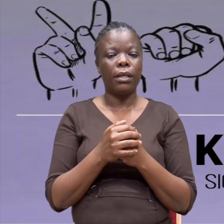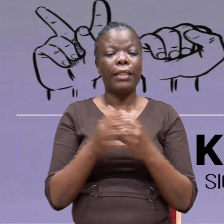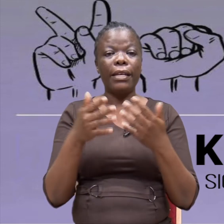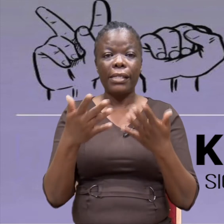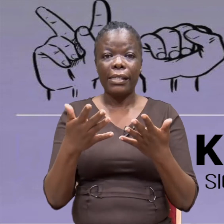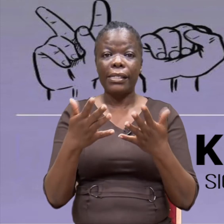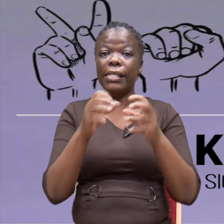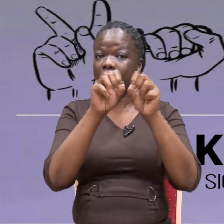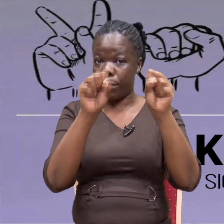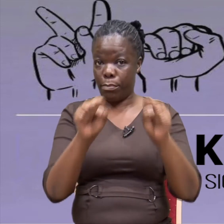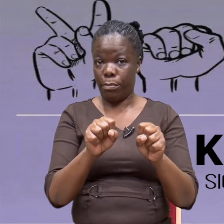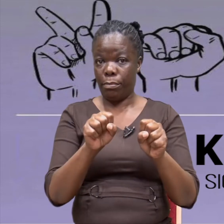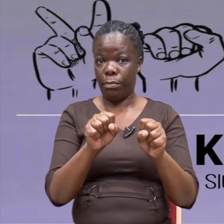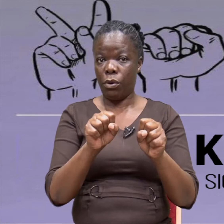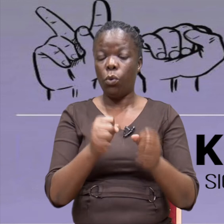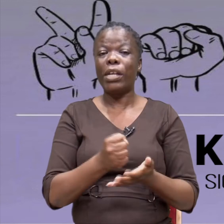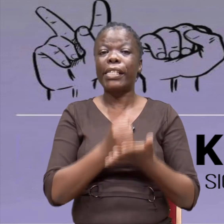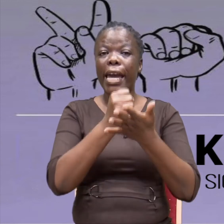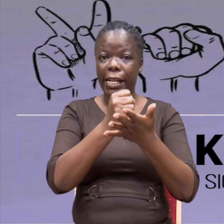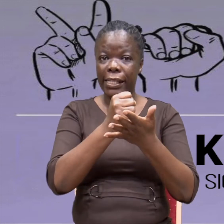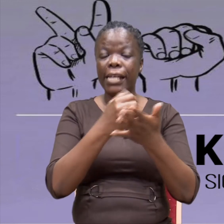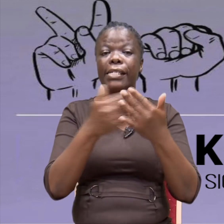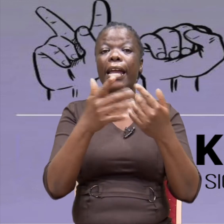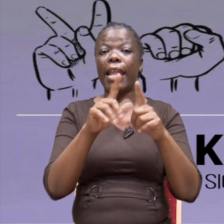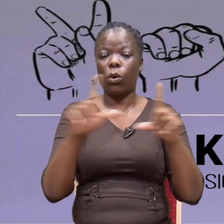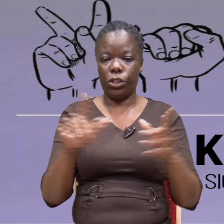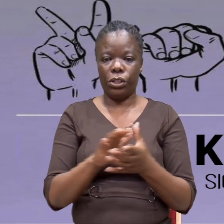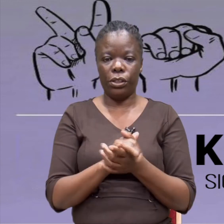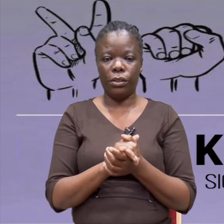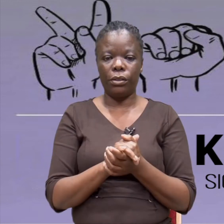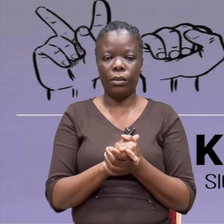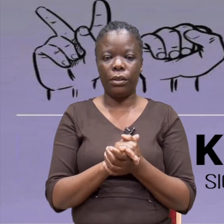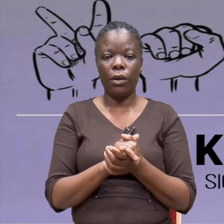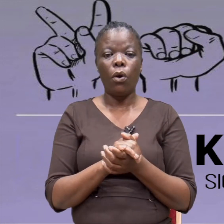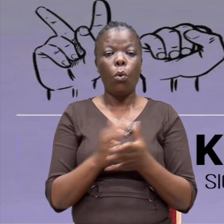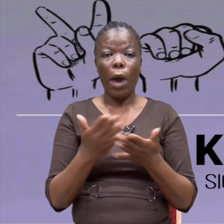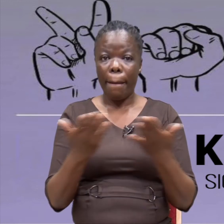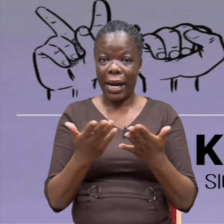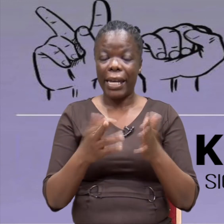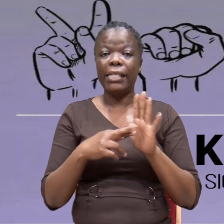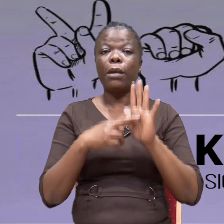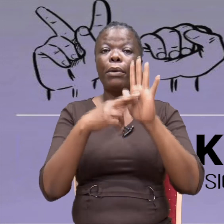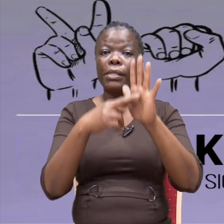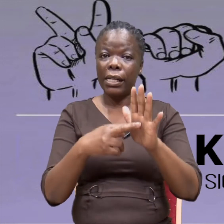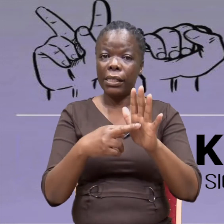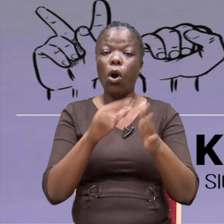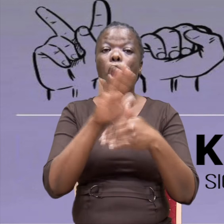These are systems which aids sign language, whereby it represents